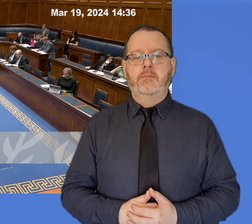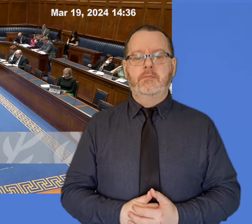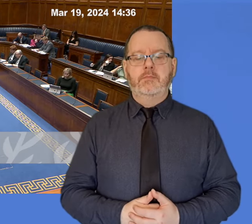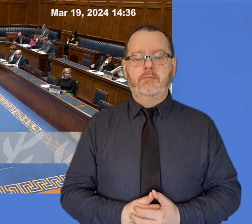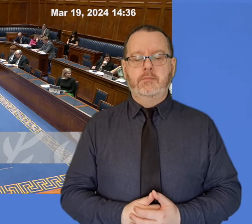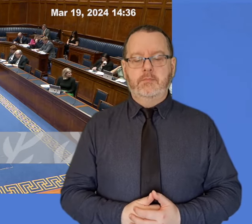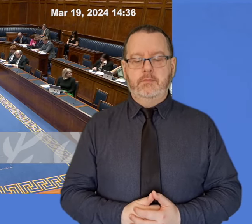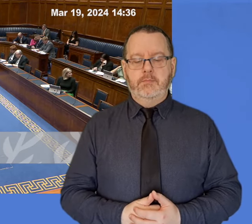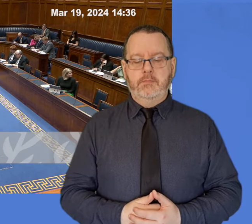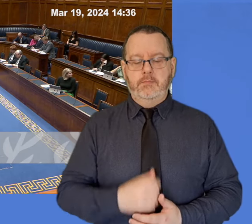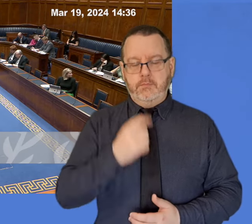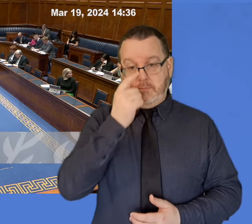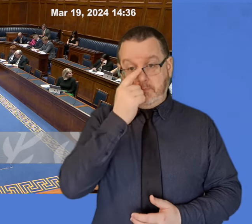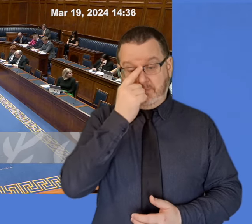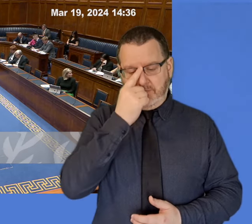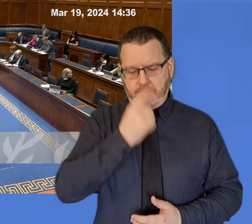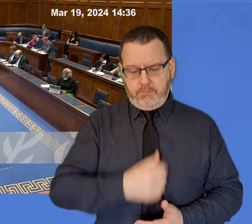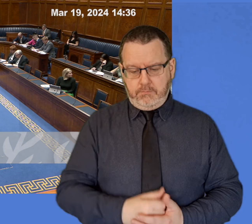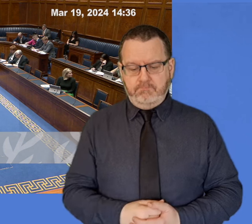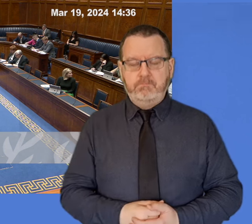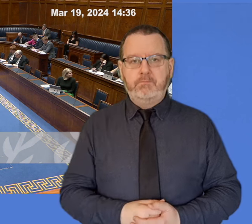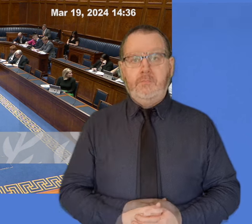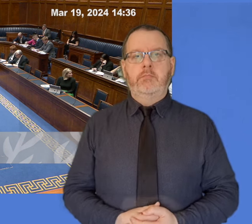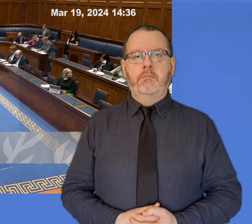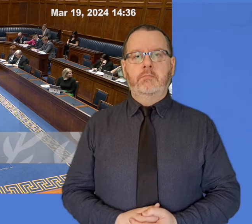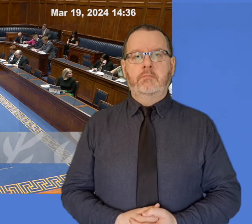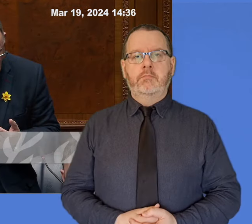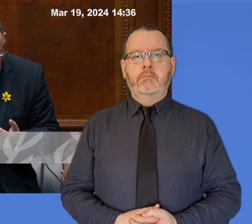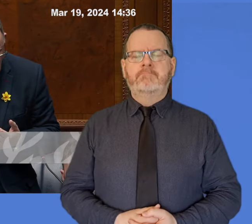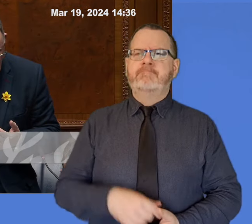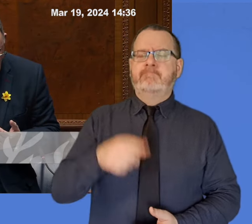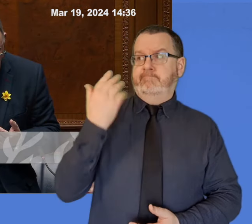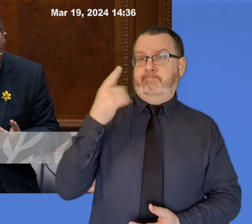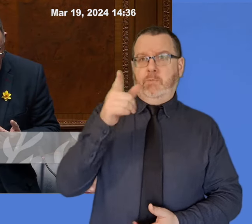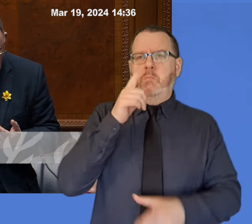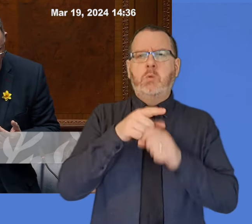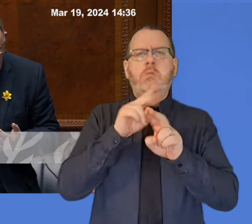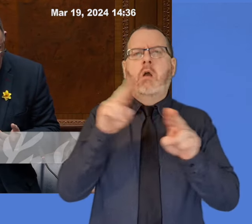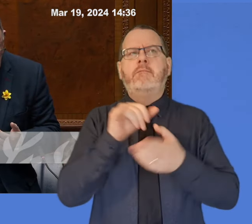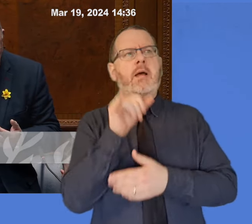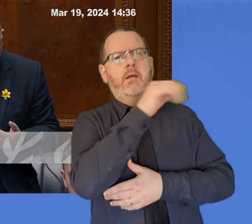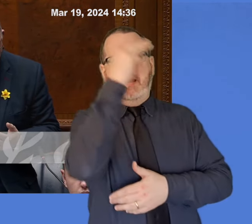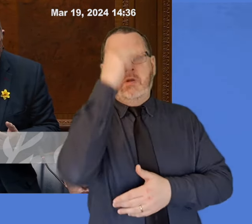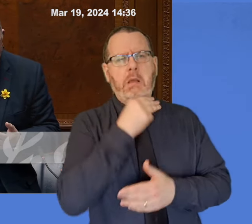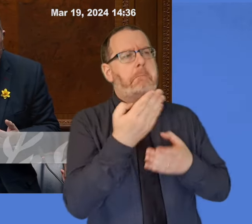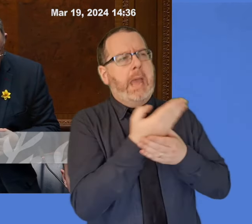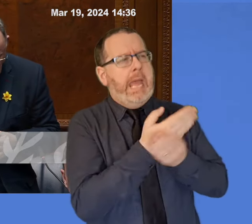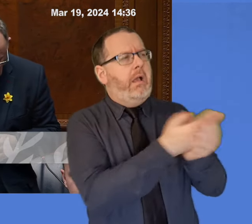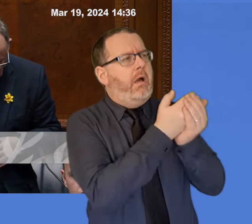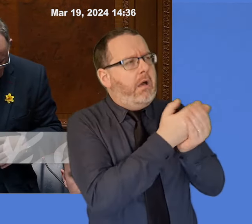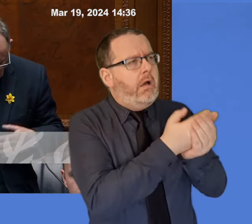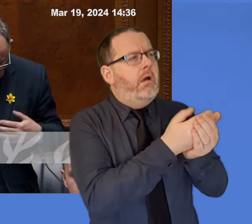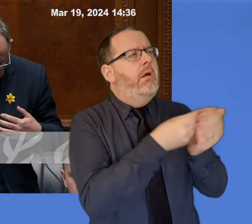Concorla, I note just your comment that it wasn't a begging bowl, and that it's a two-way